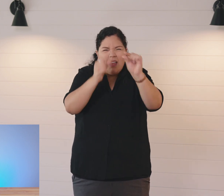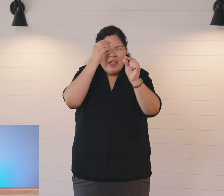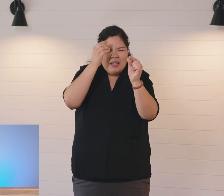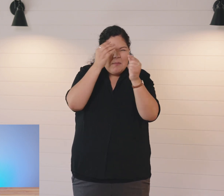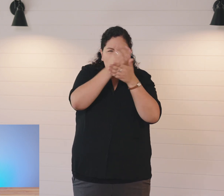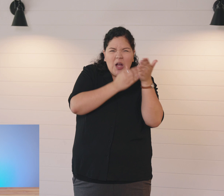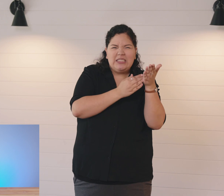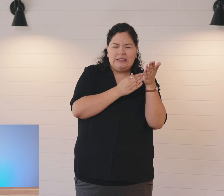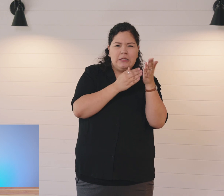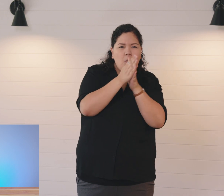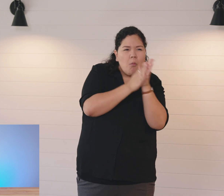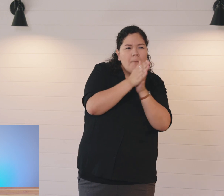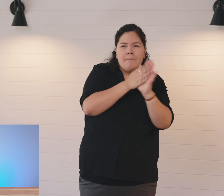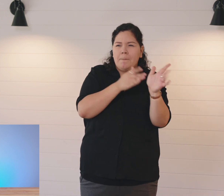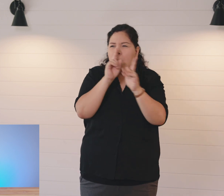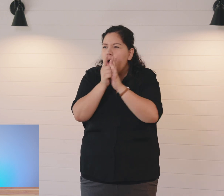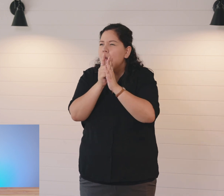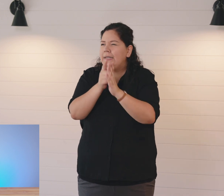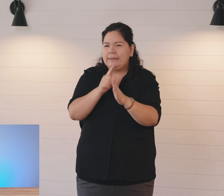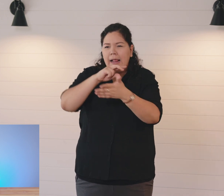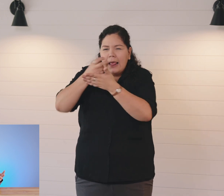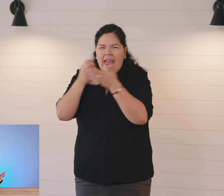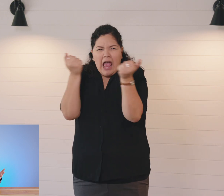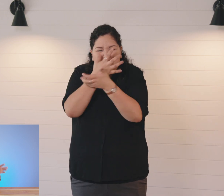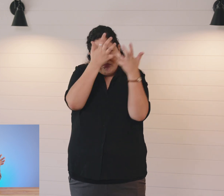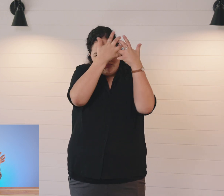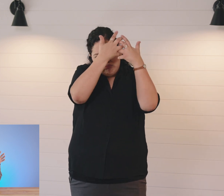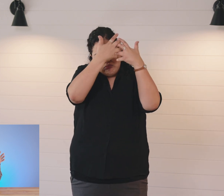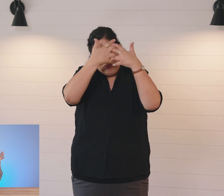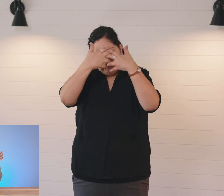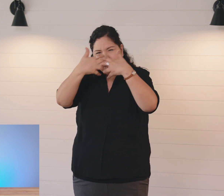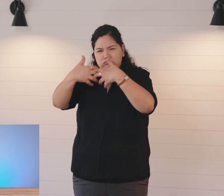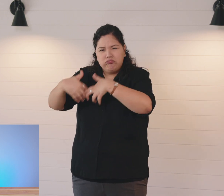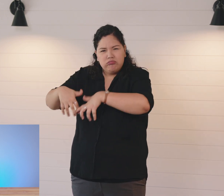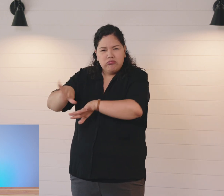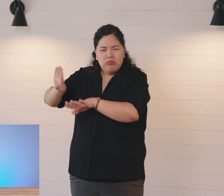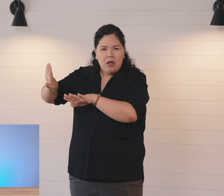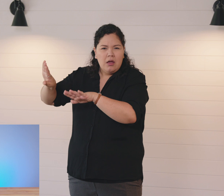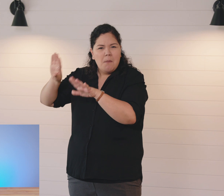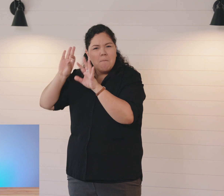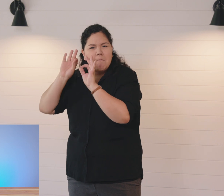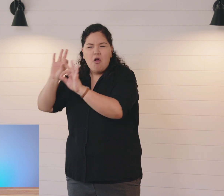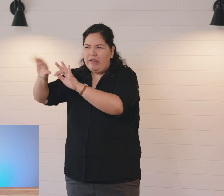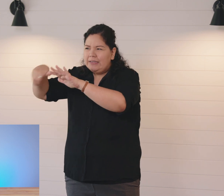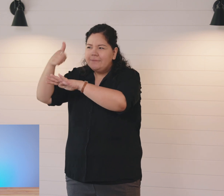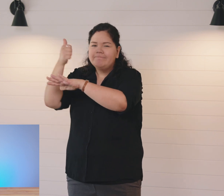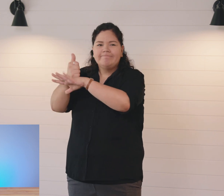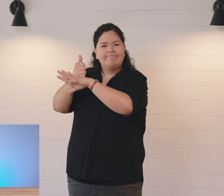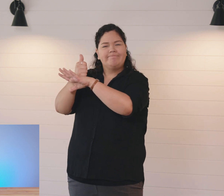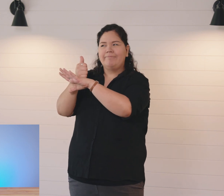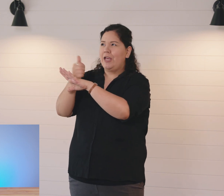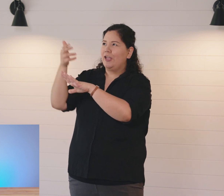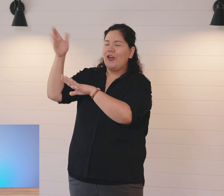these little things, these little desires, these little moments, these little sleeplessness, all of this stuff works perfectly together to lead